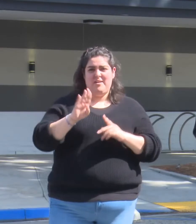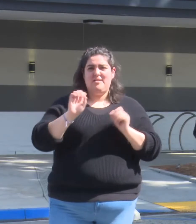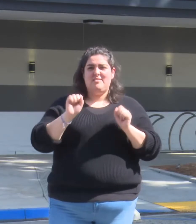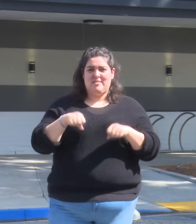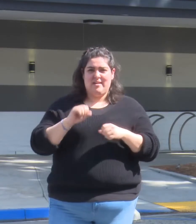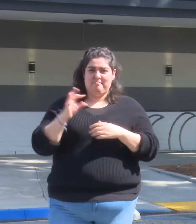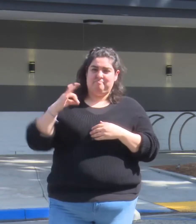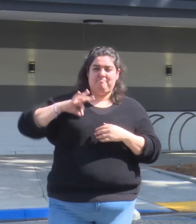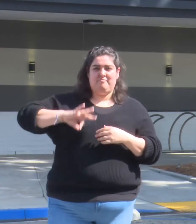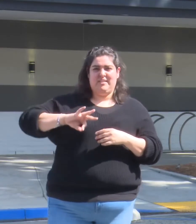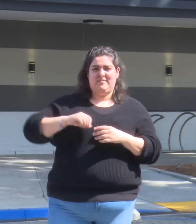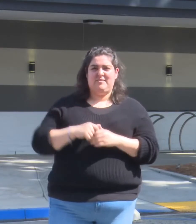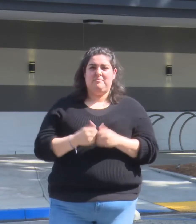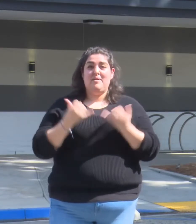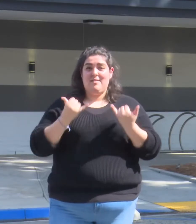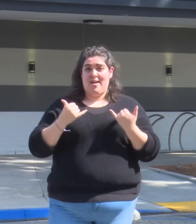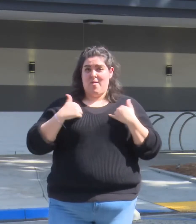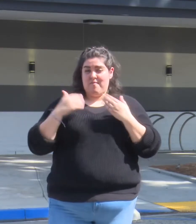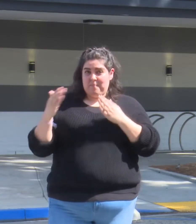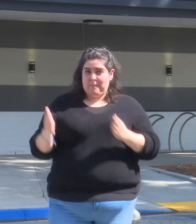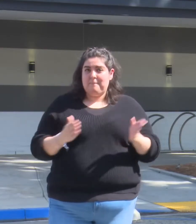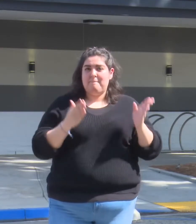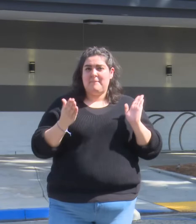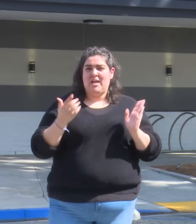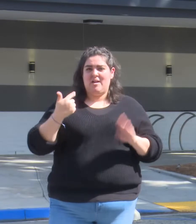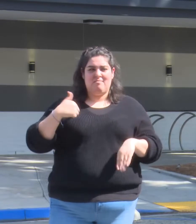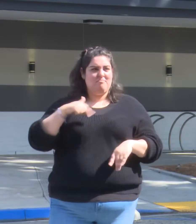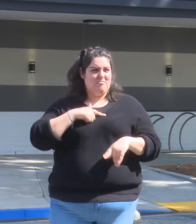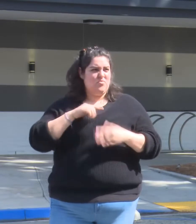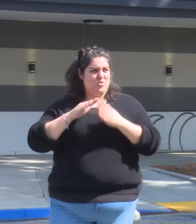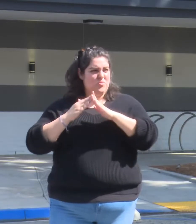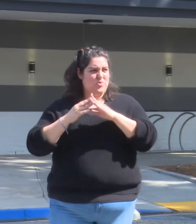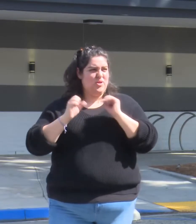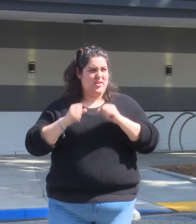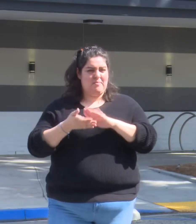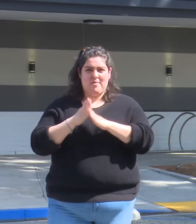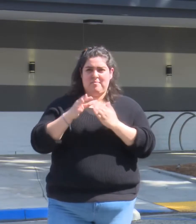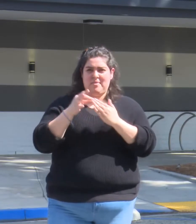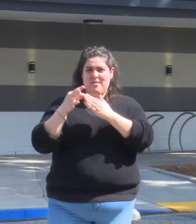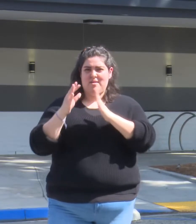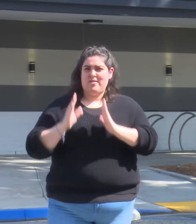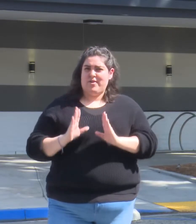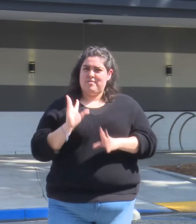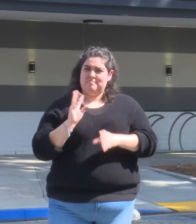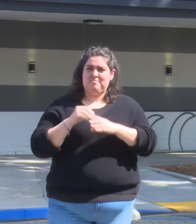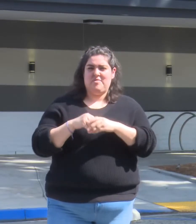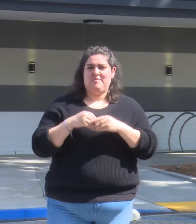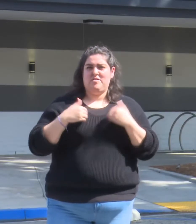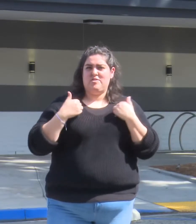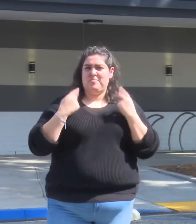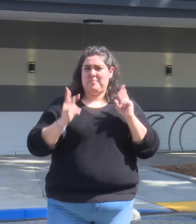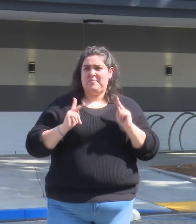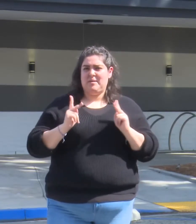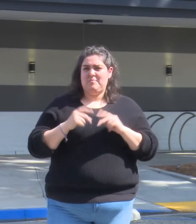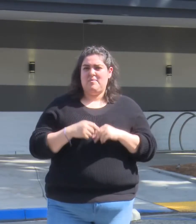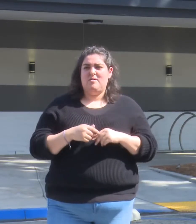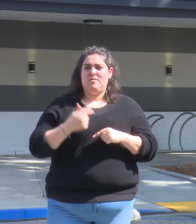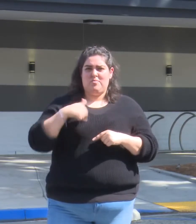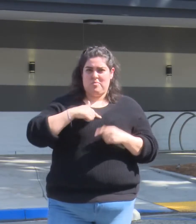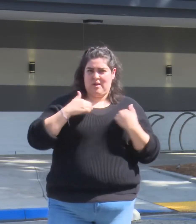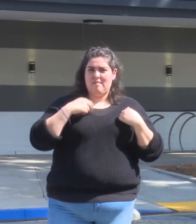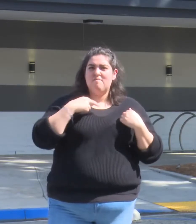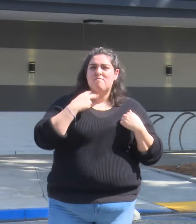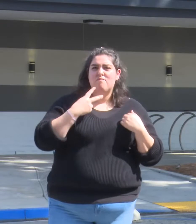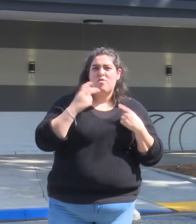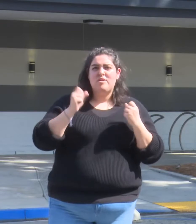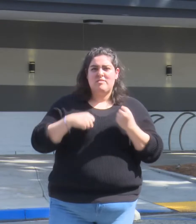Now that we have a plan, let us as a community become leaders of youth engagement. throughout the city and have a voice of the issues affecting youth